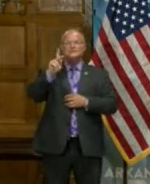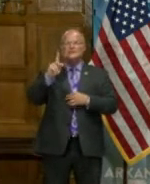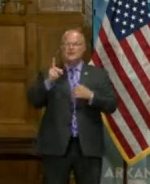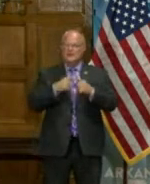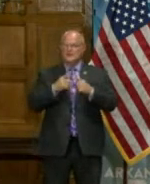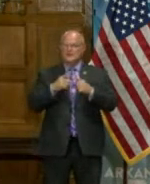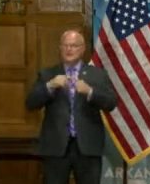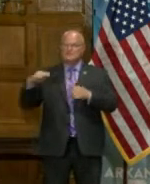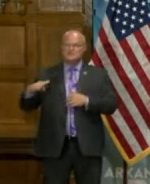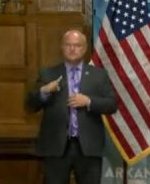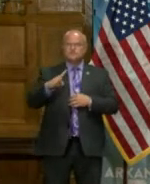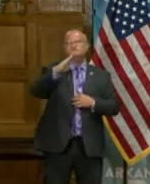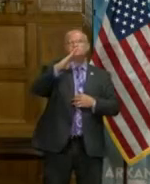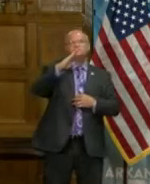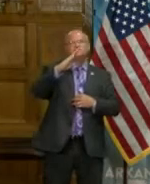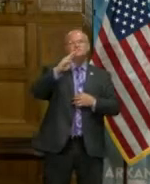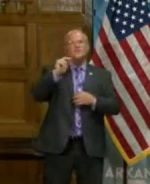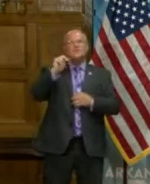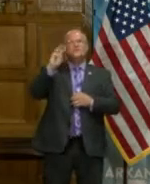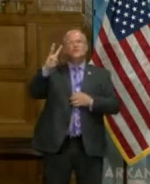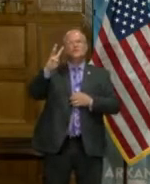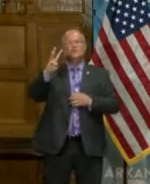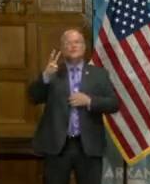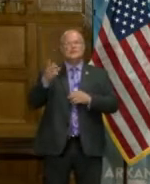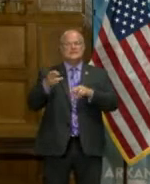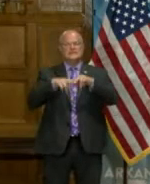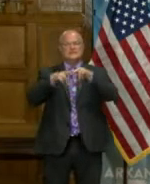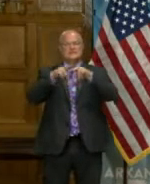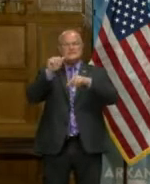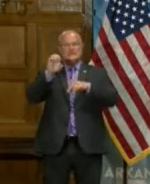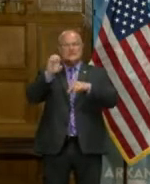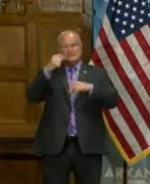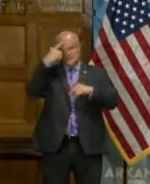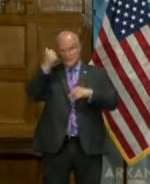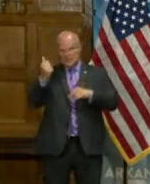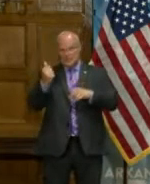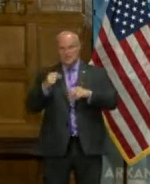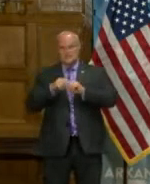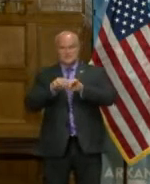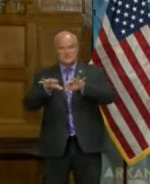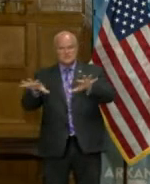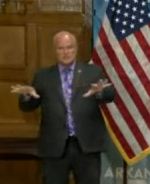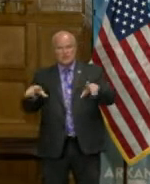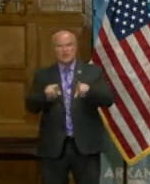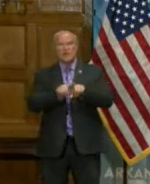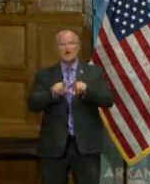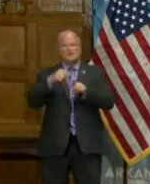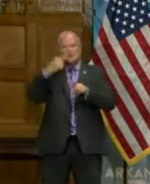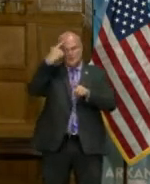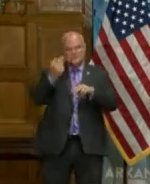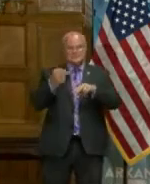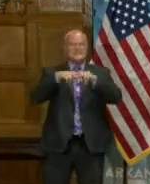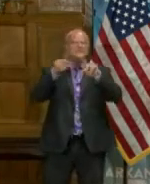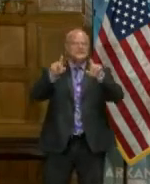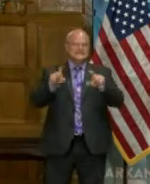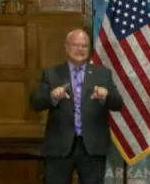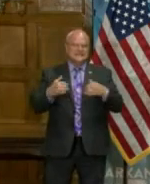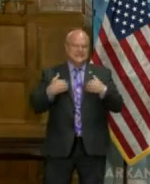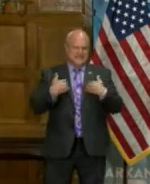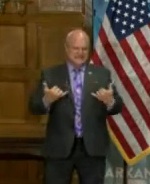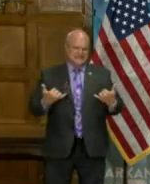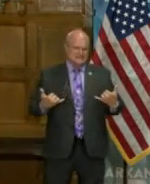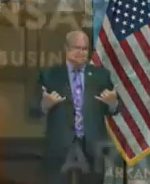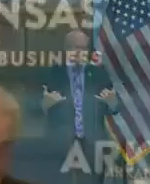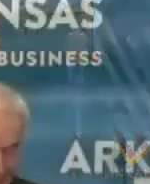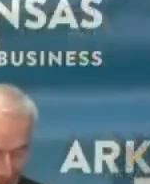first hill that we're going up there with the increase in cases, both because of the spread, but also because of the increased testing that we